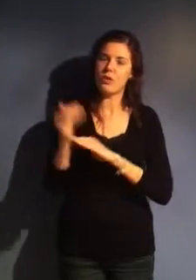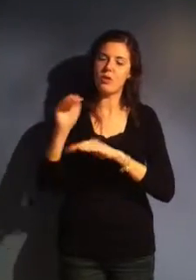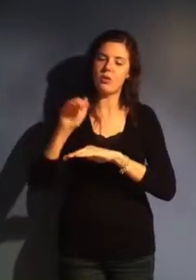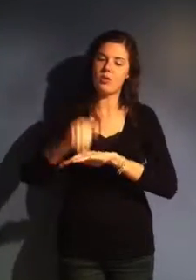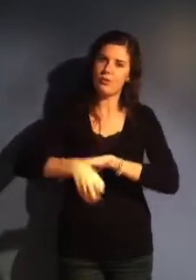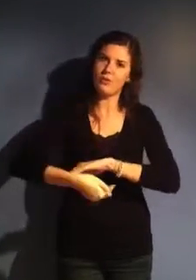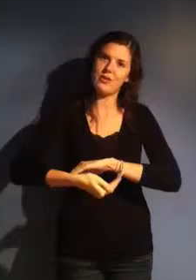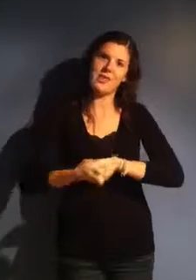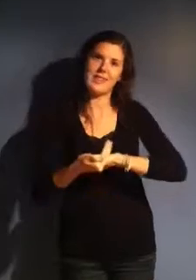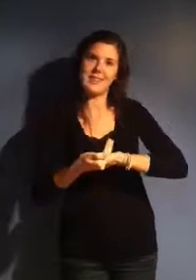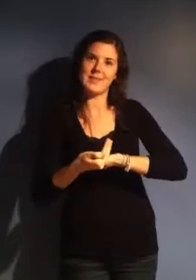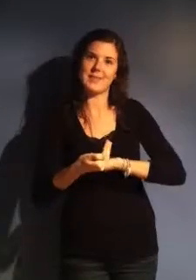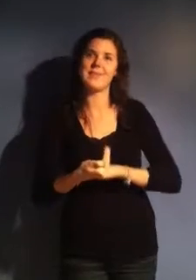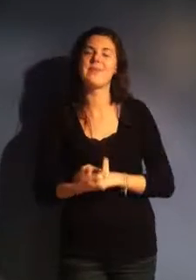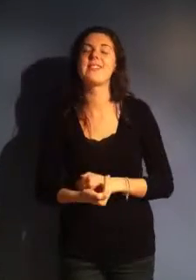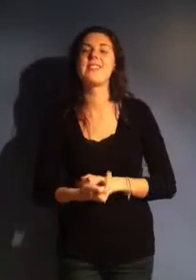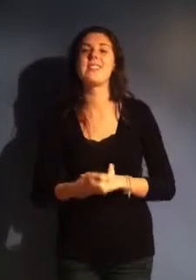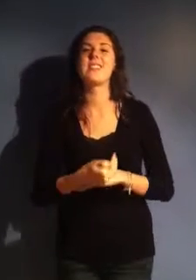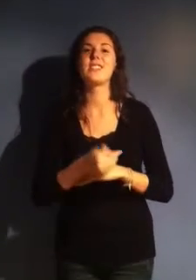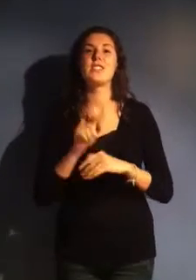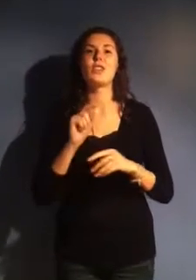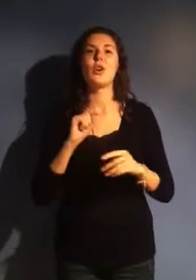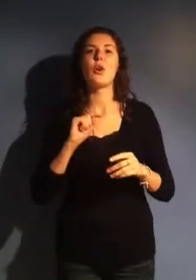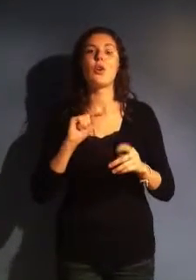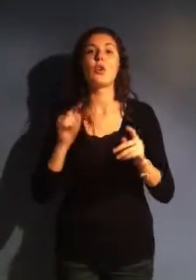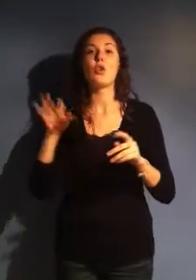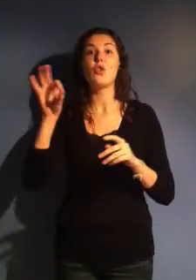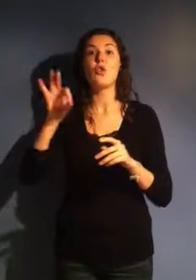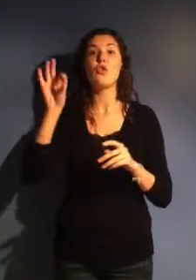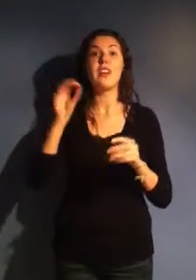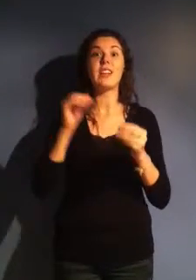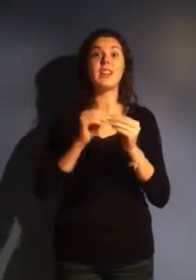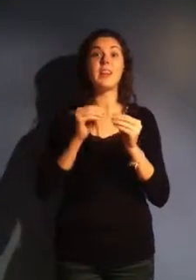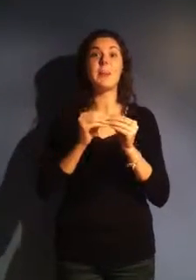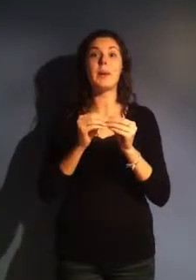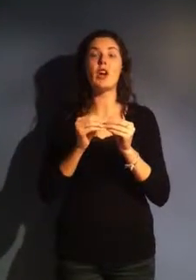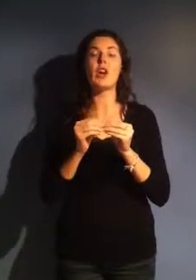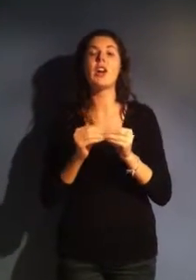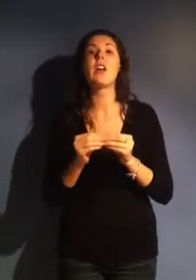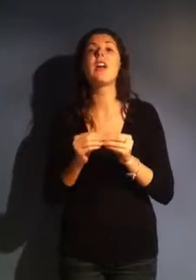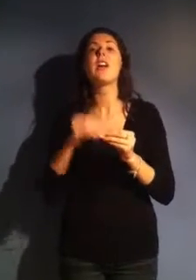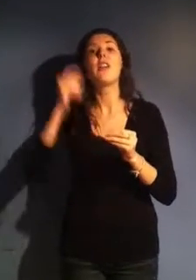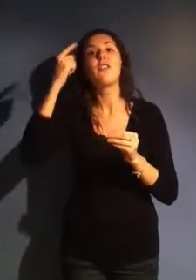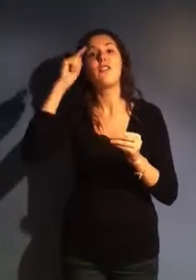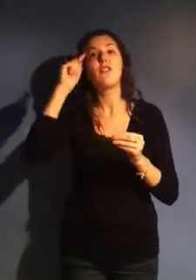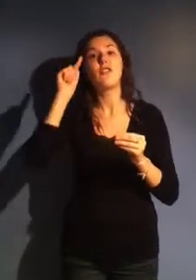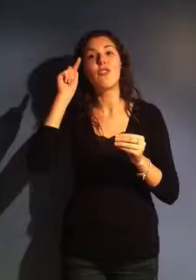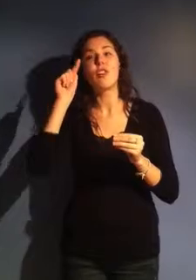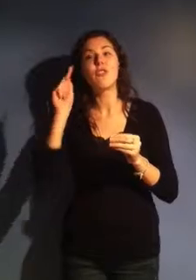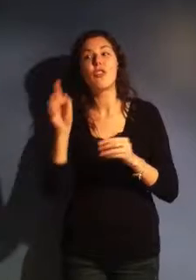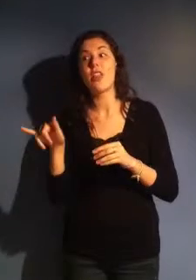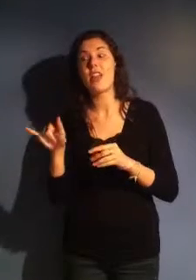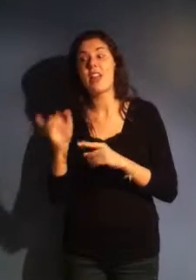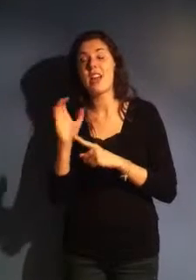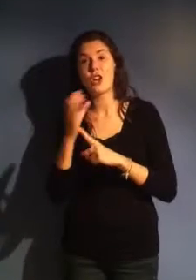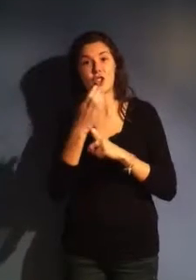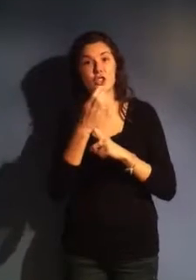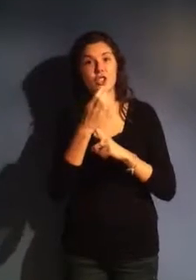number 32. And so I need to remember that number because when I go into the freezer, there's a lot of DNA